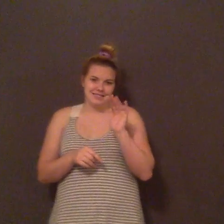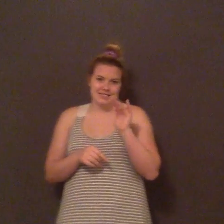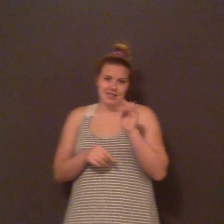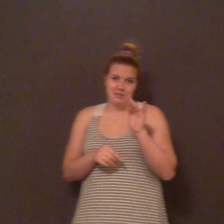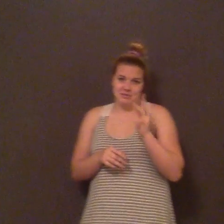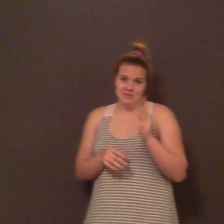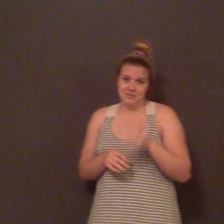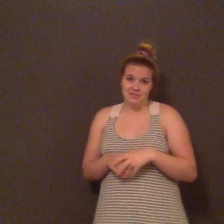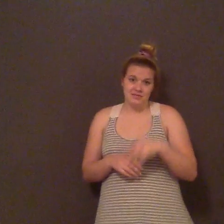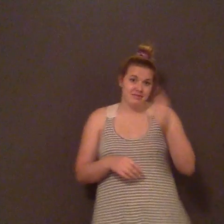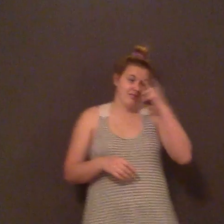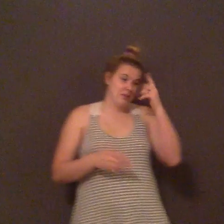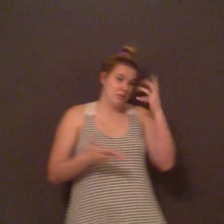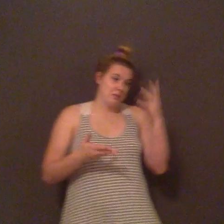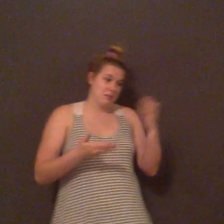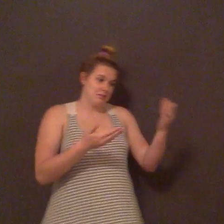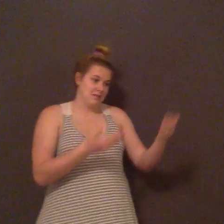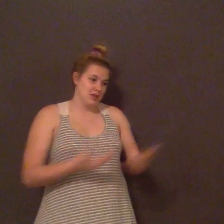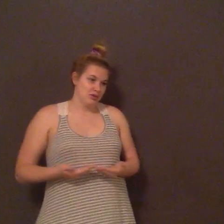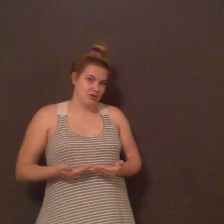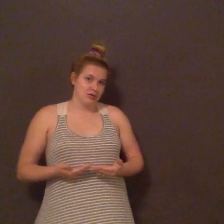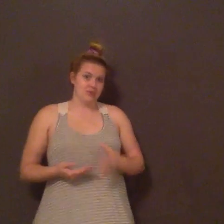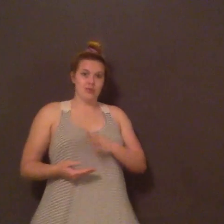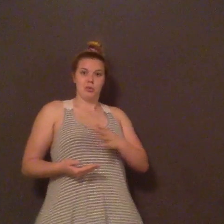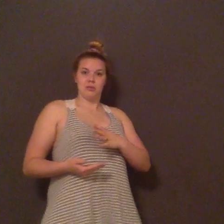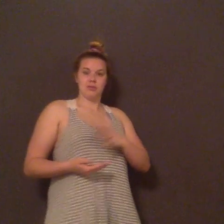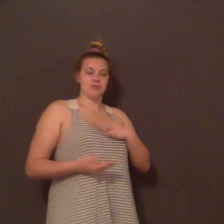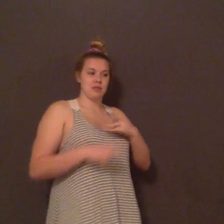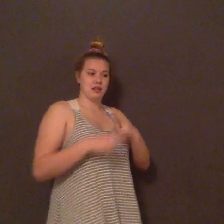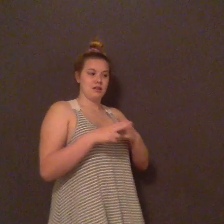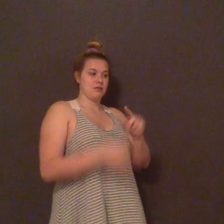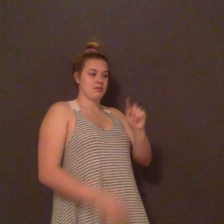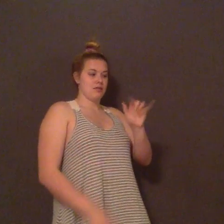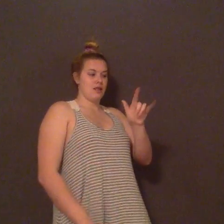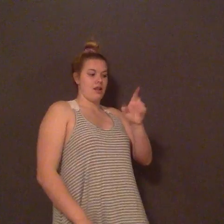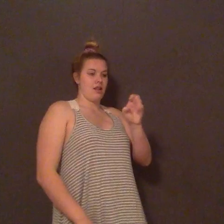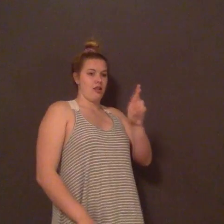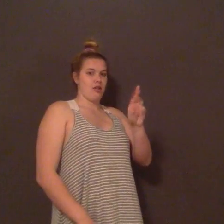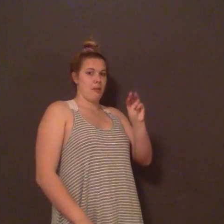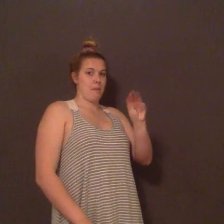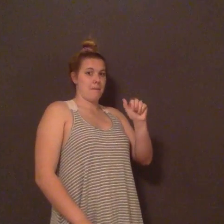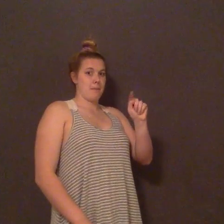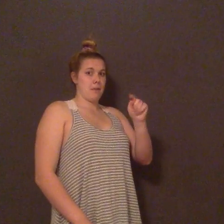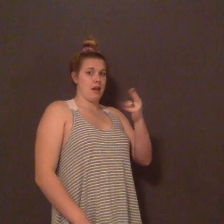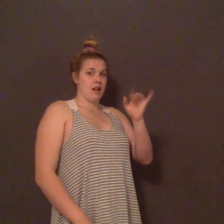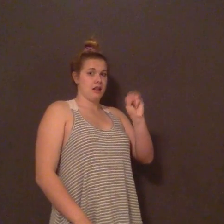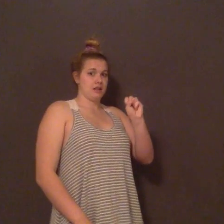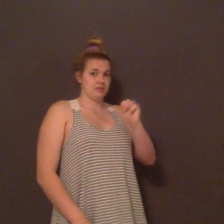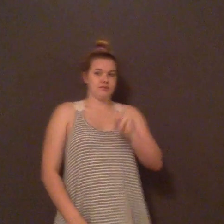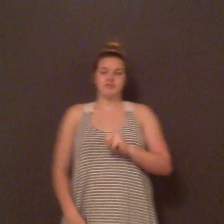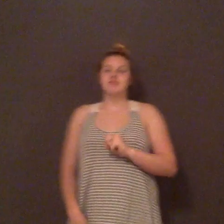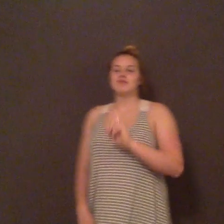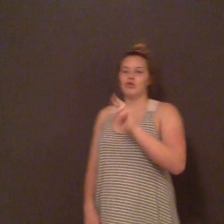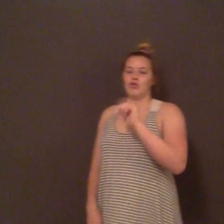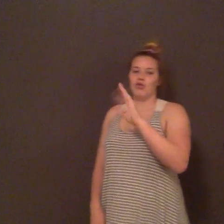be formally introduced. Tyler Mathis. Rachel Whitaker. I'm really sorry about what I did. What about that? Hey, look, anytime a